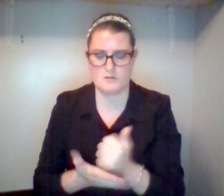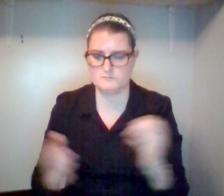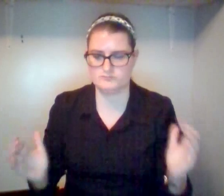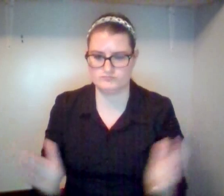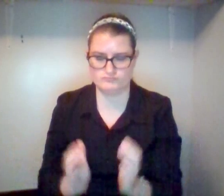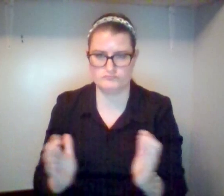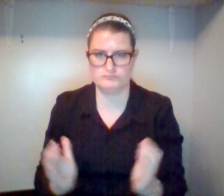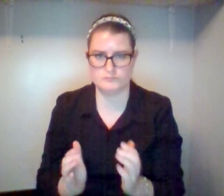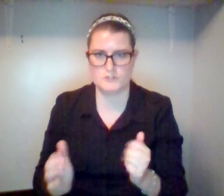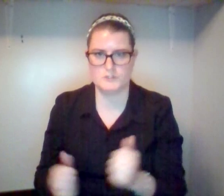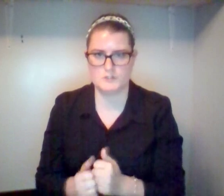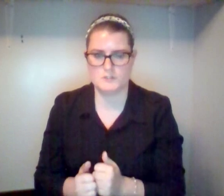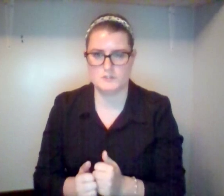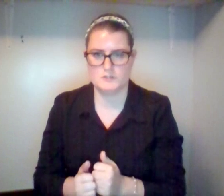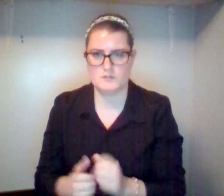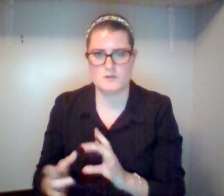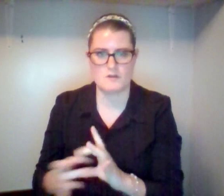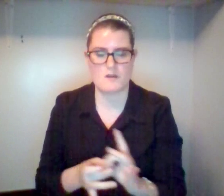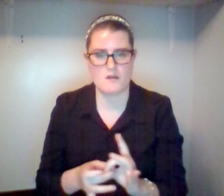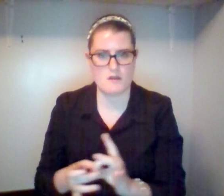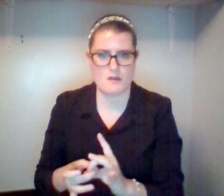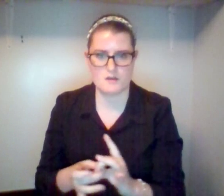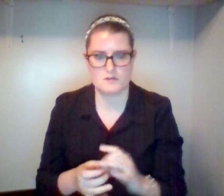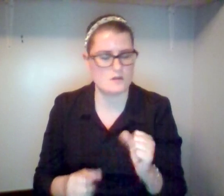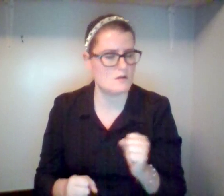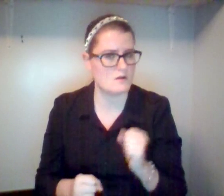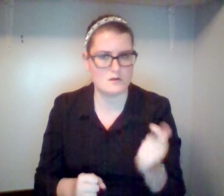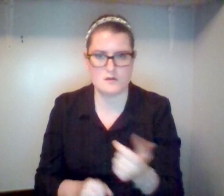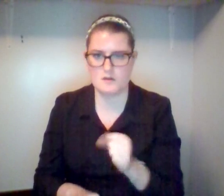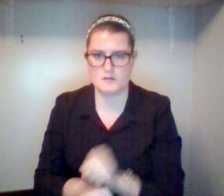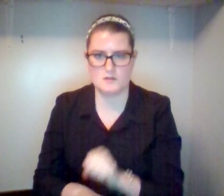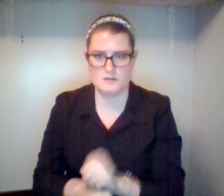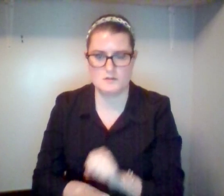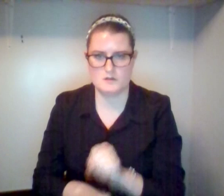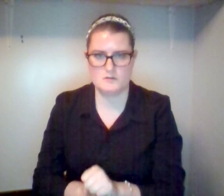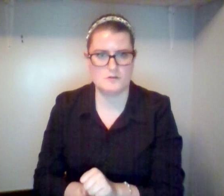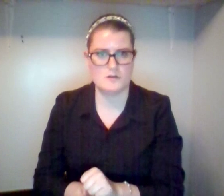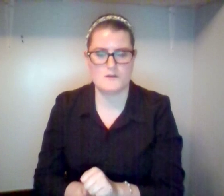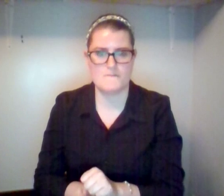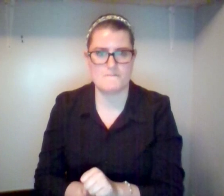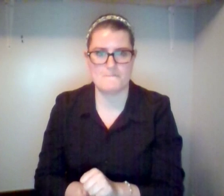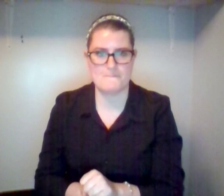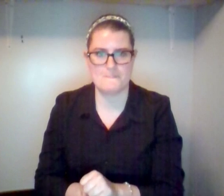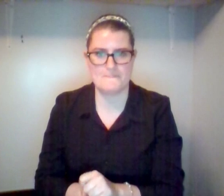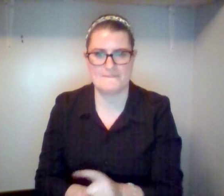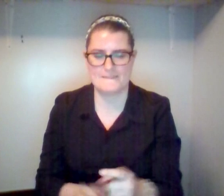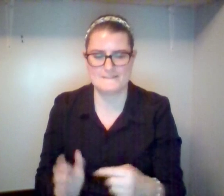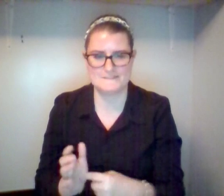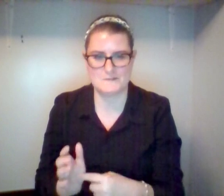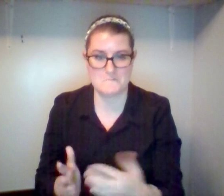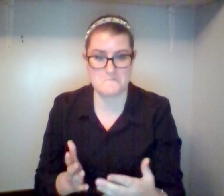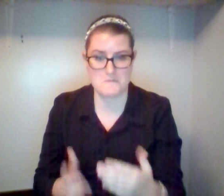failed. Everybody worked. It wasn't like she was just watching soaps. I know that's anachronistic,